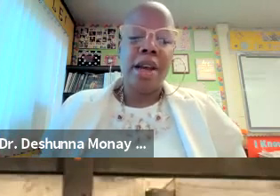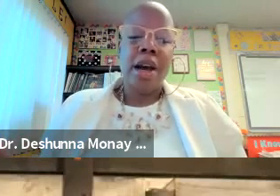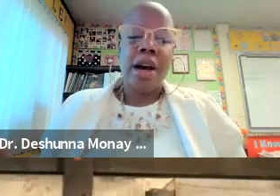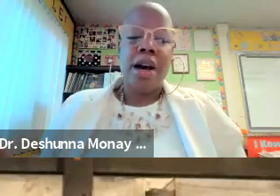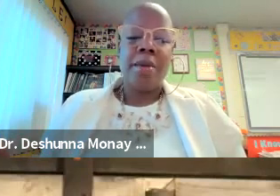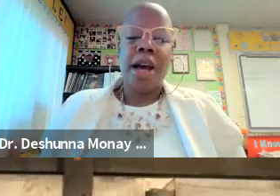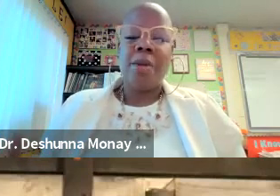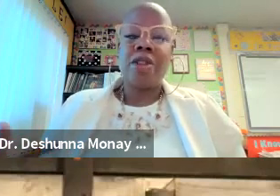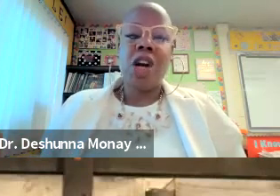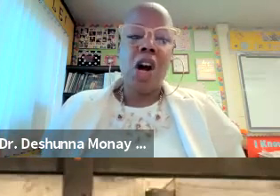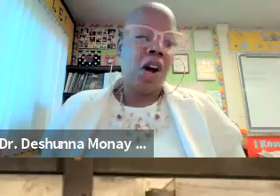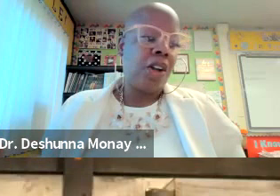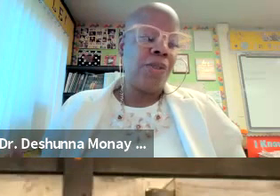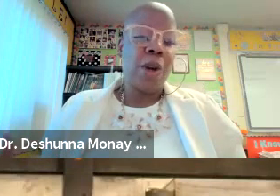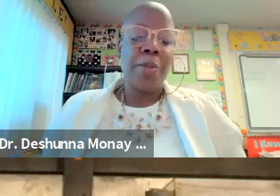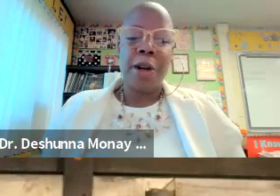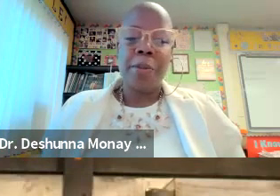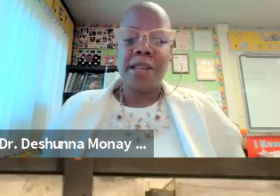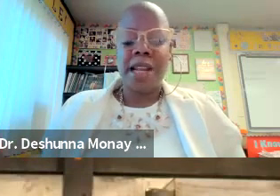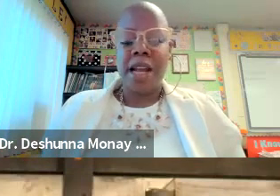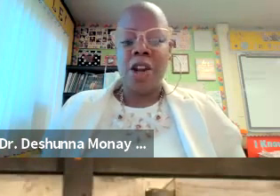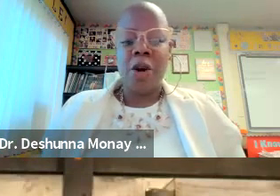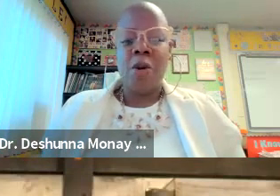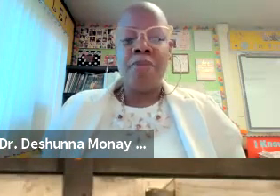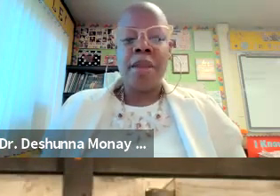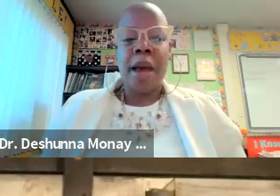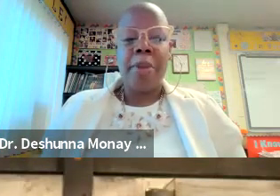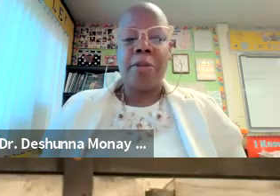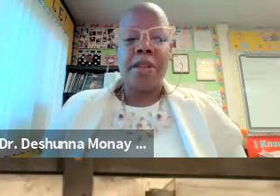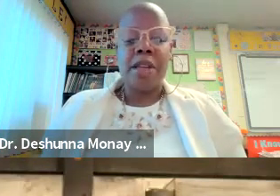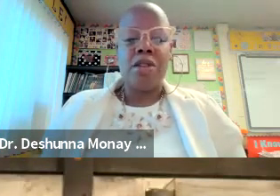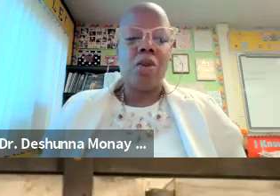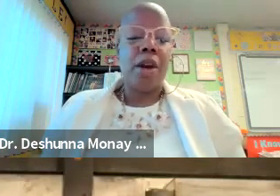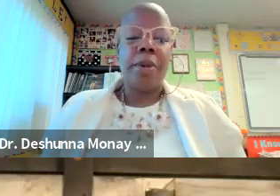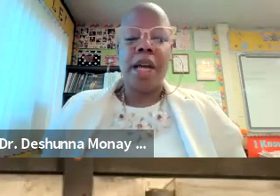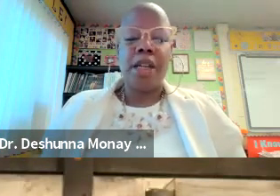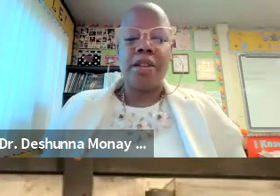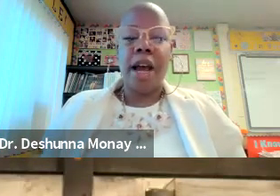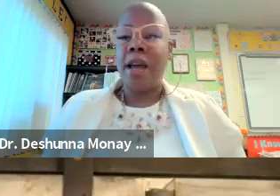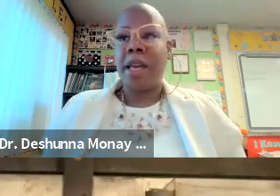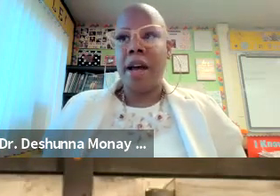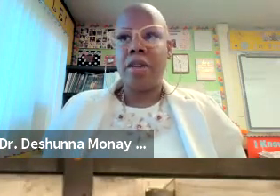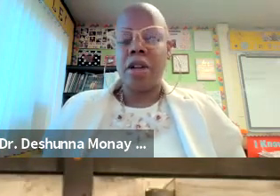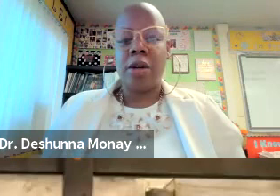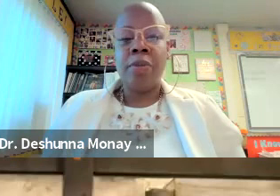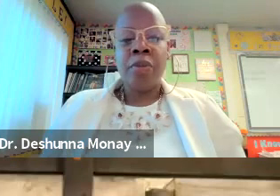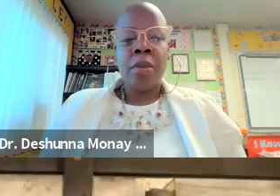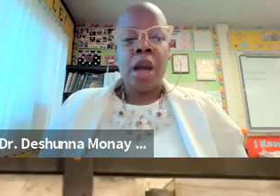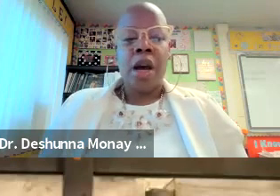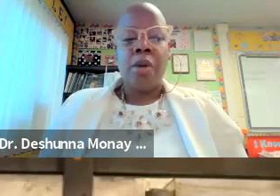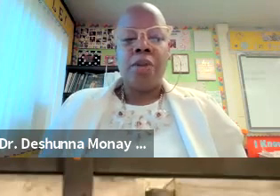wellness. And I was called for a purpose, and I know that purpose is to help others. I am a